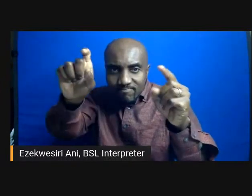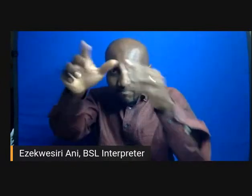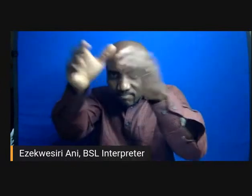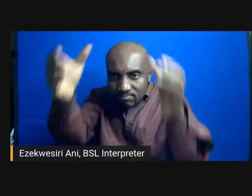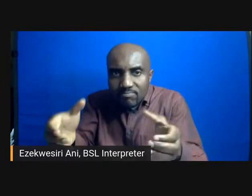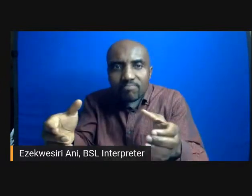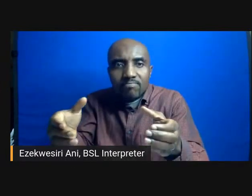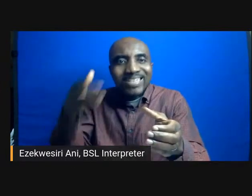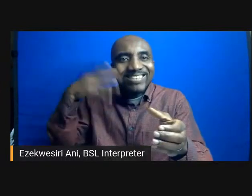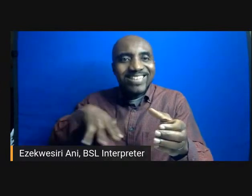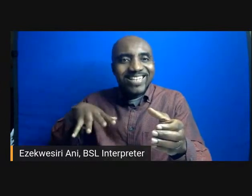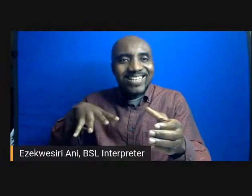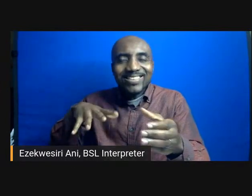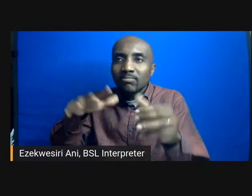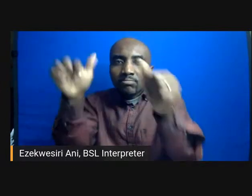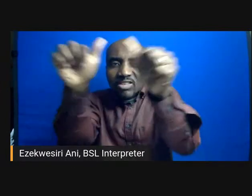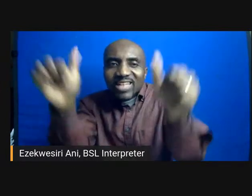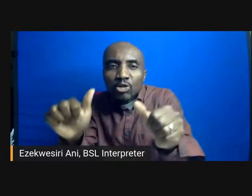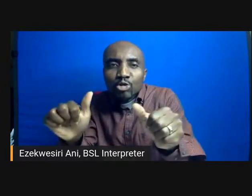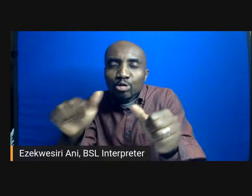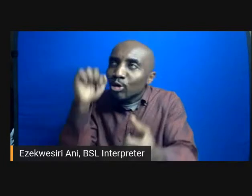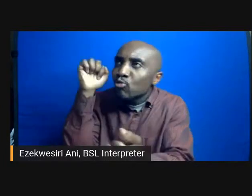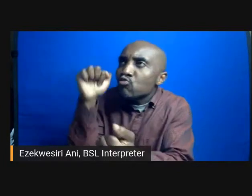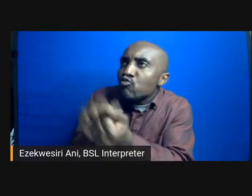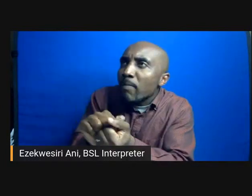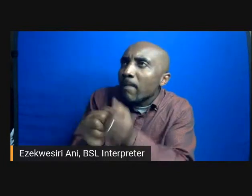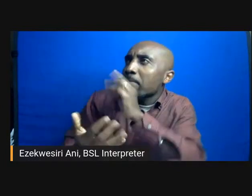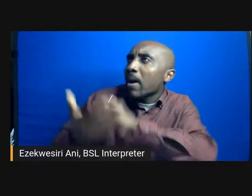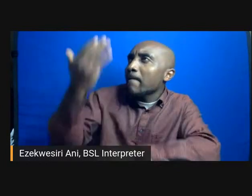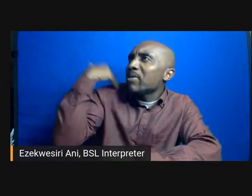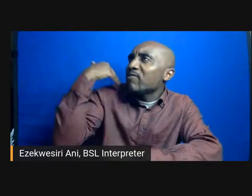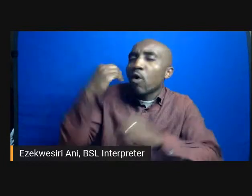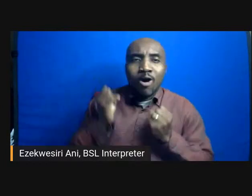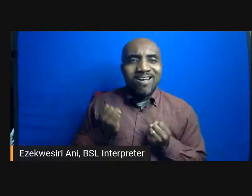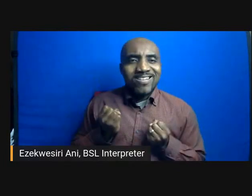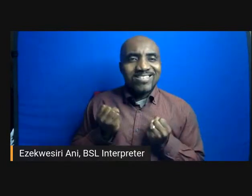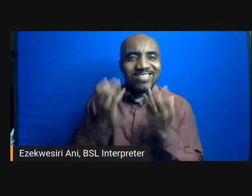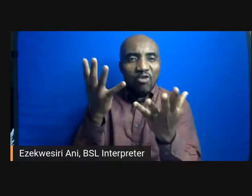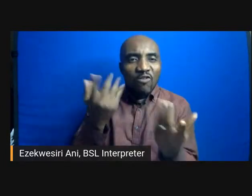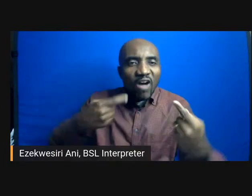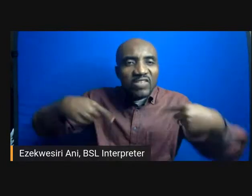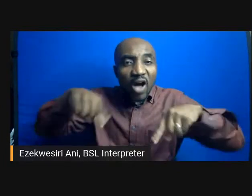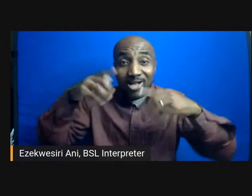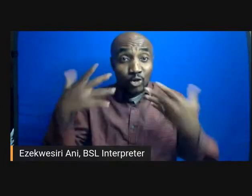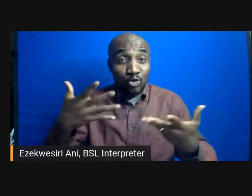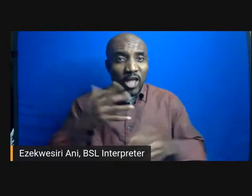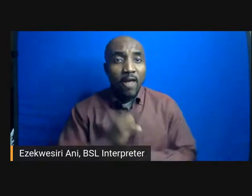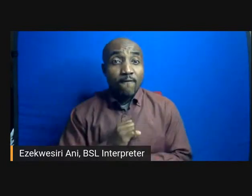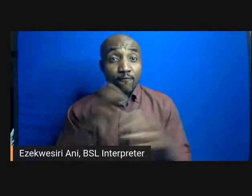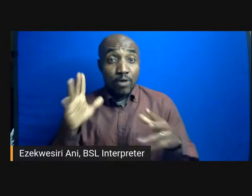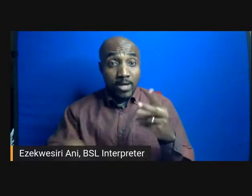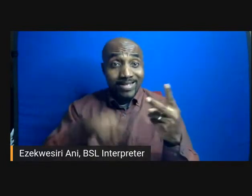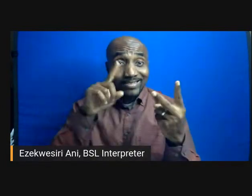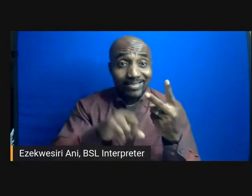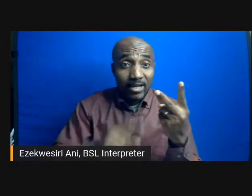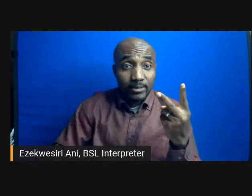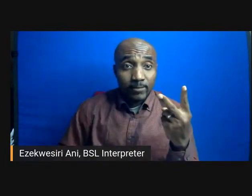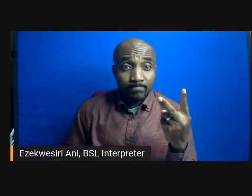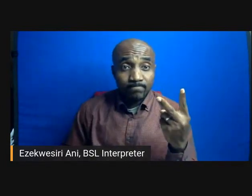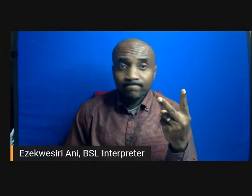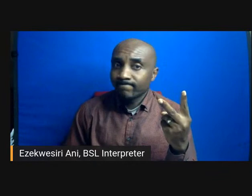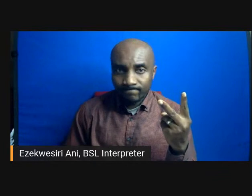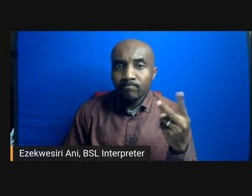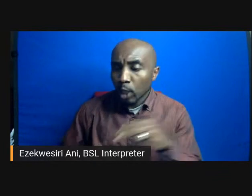as a reminder of the sacrifice that was made for us to be free. Two, as a warning